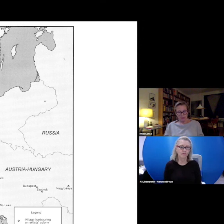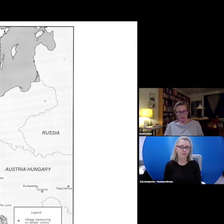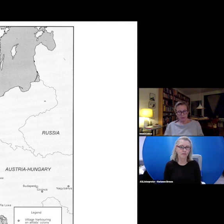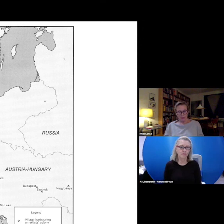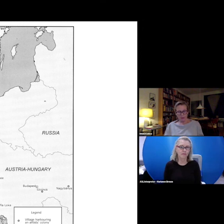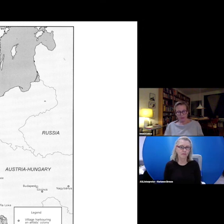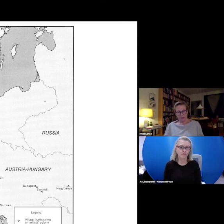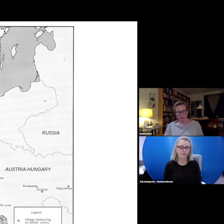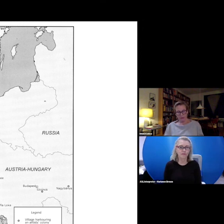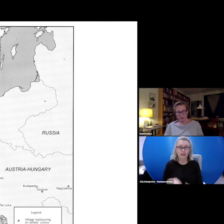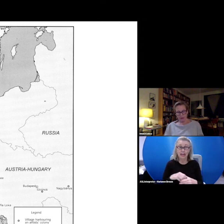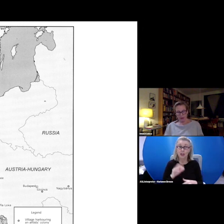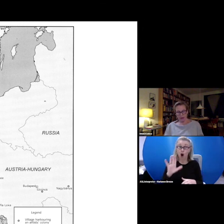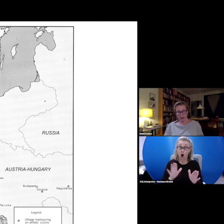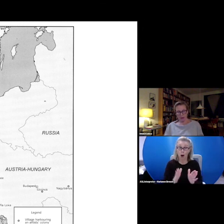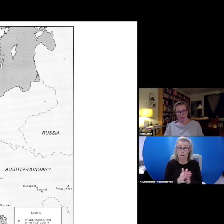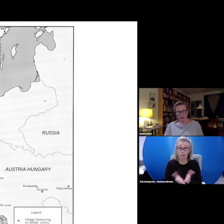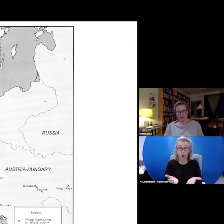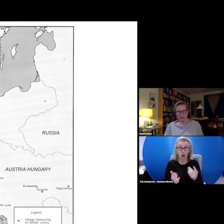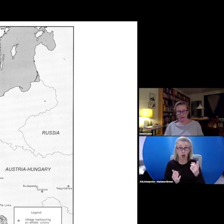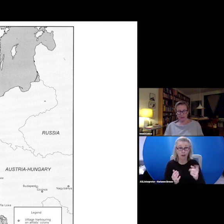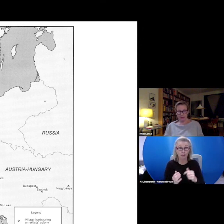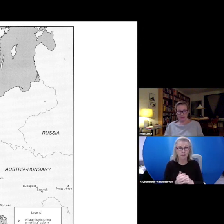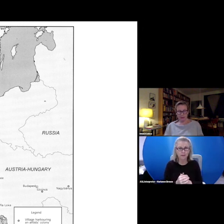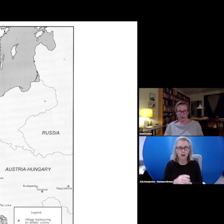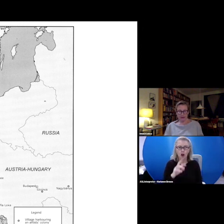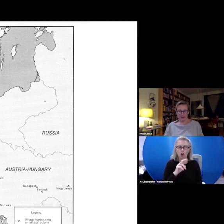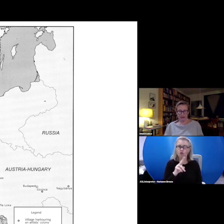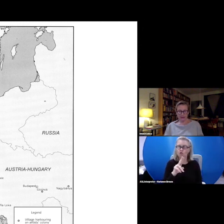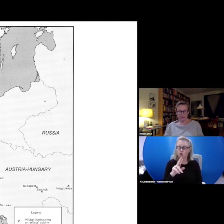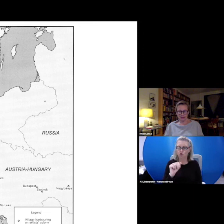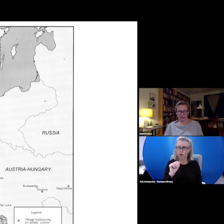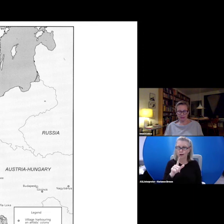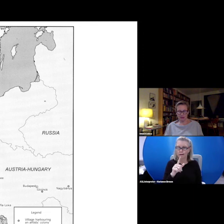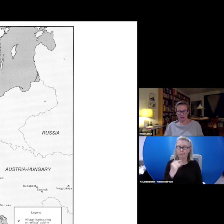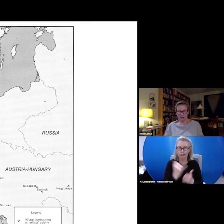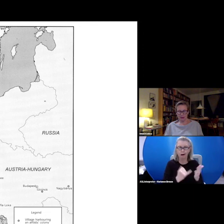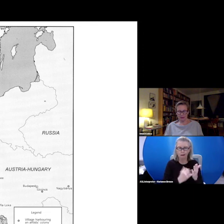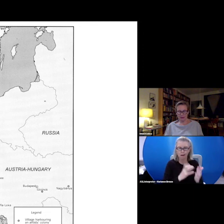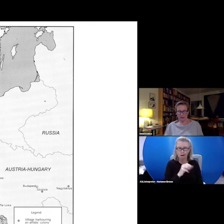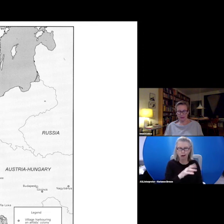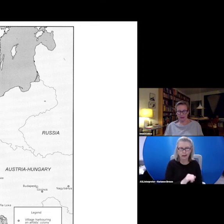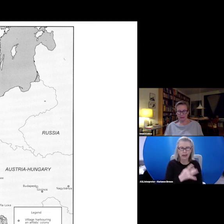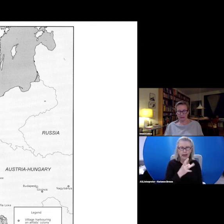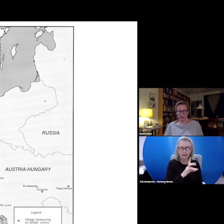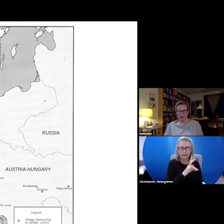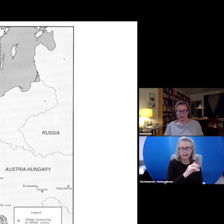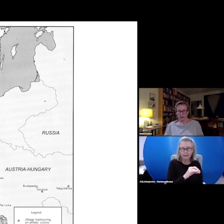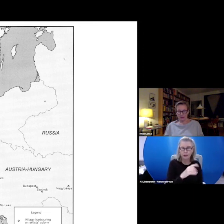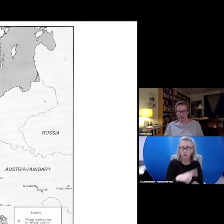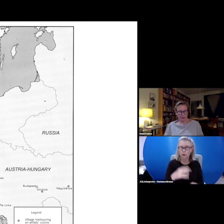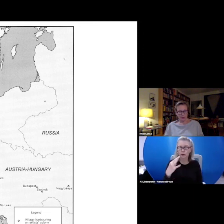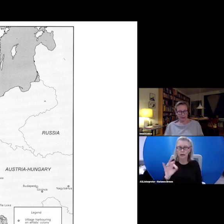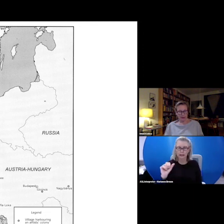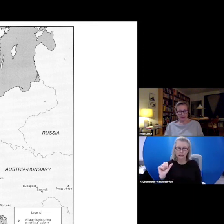In her book, Rural Artist Colonies in Europe, 1870 to 1910,